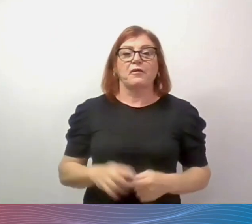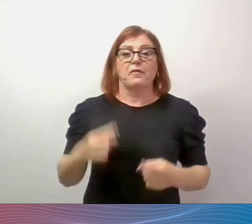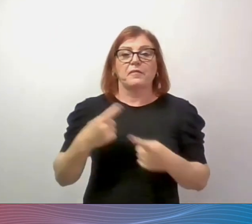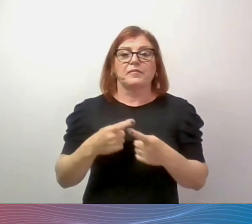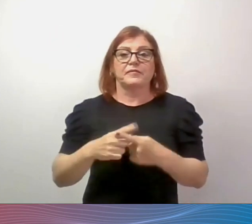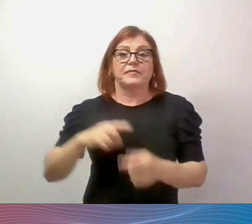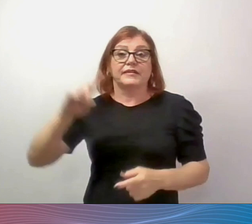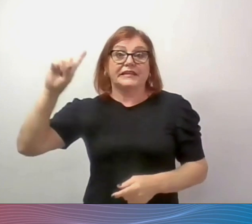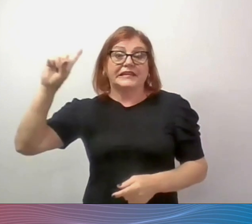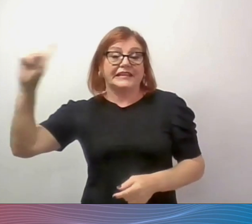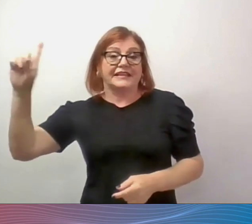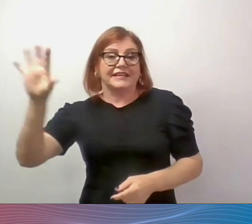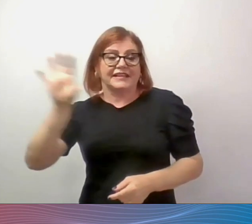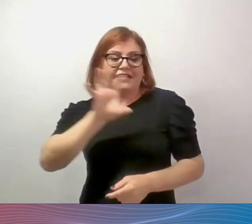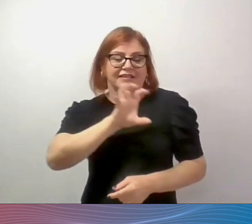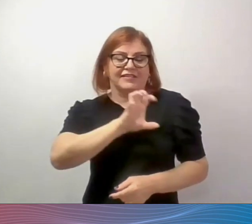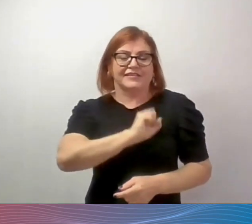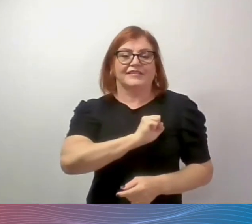because God is love.